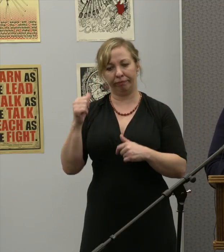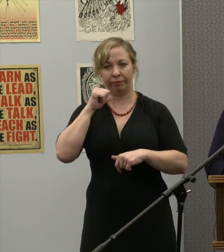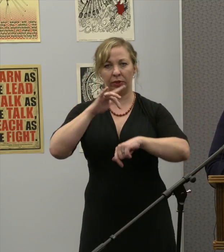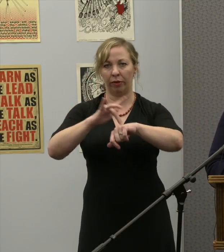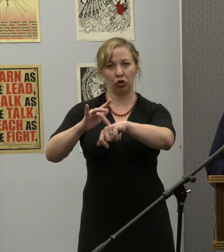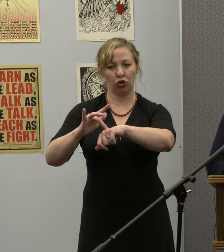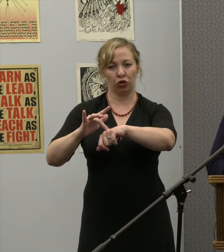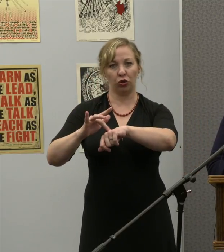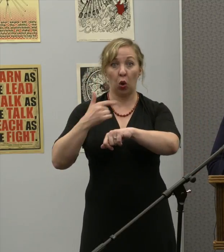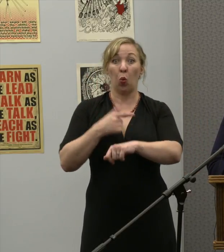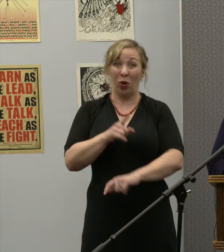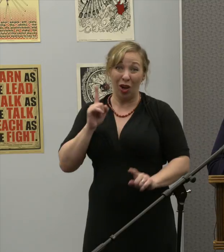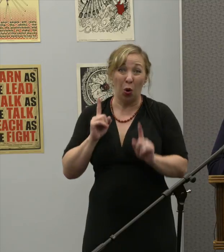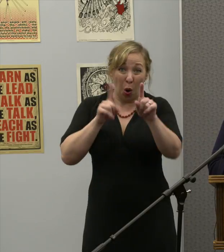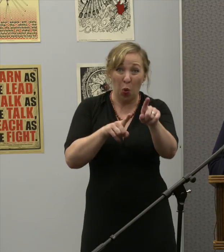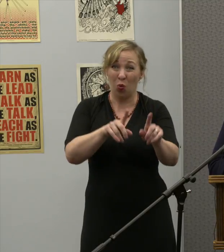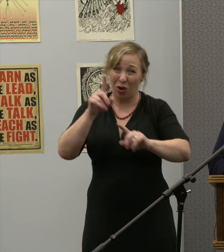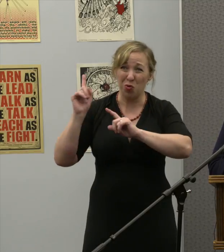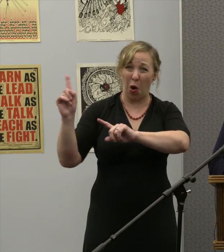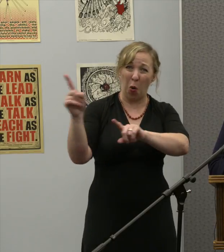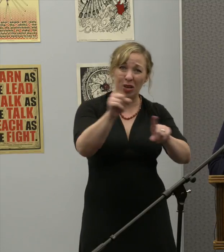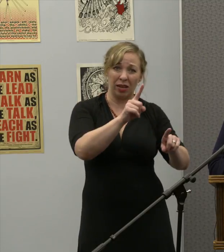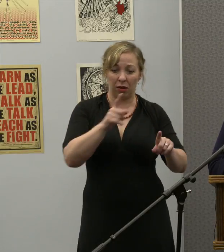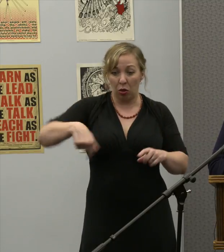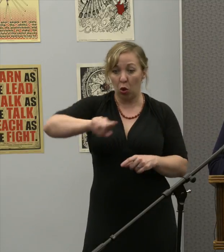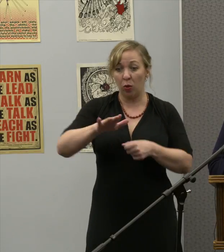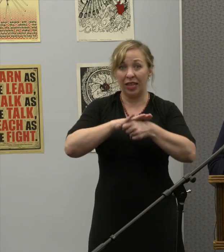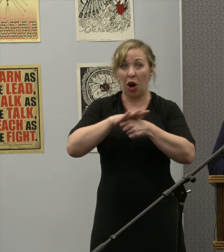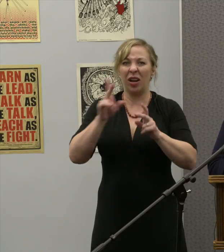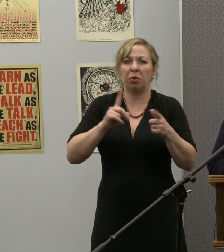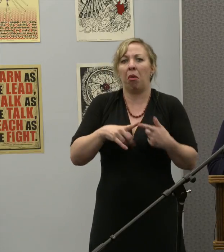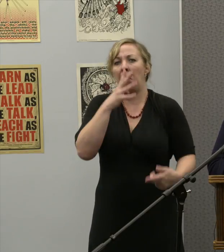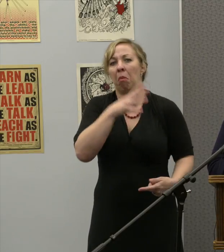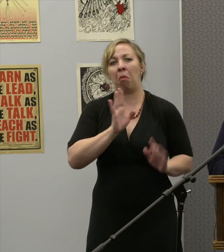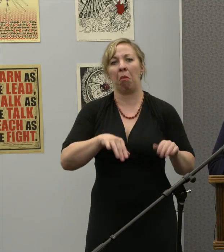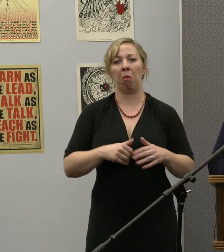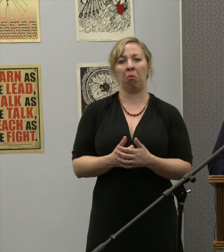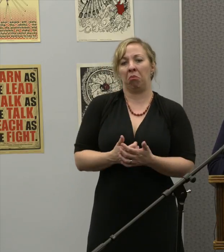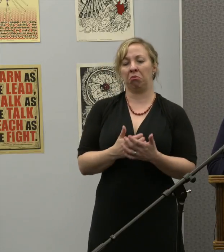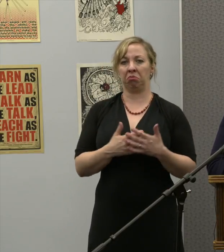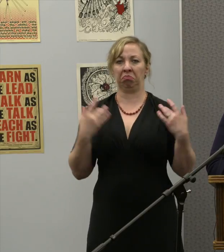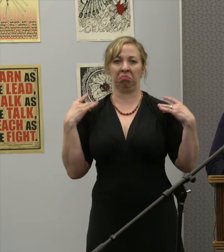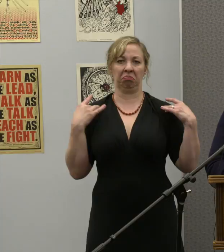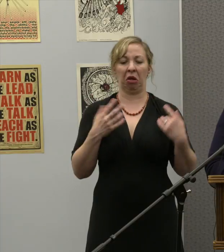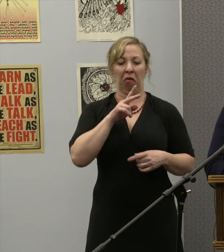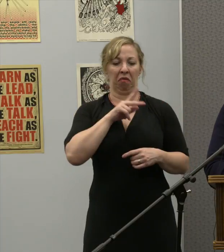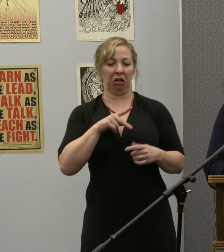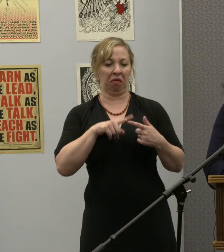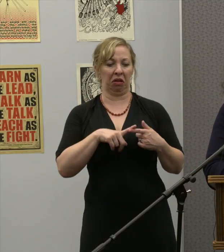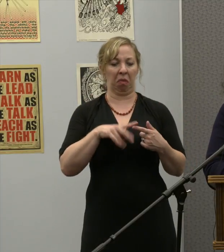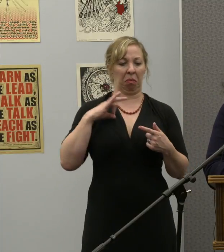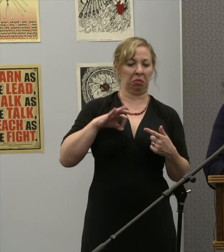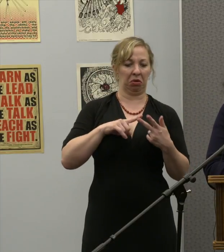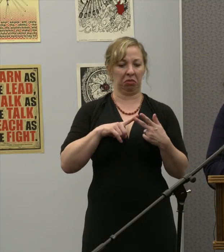places that, you know, where people have been written off, where they say, oh yeah, well, Pennsylvania is Philly and Pittsburgh and it's